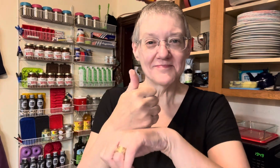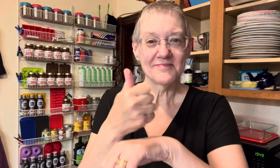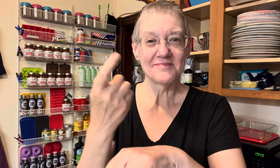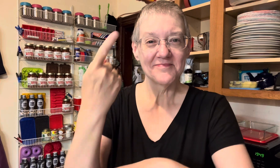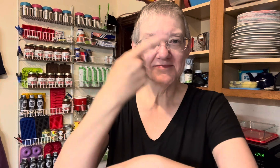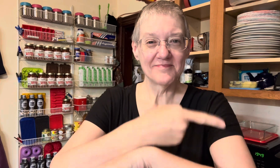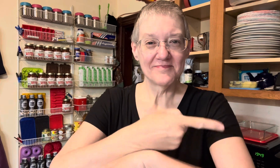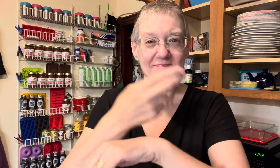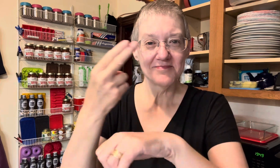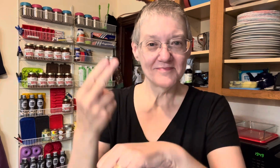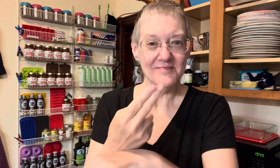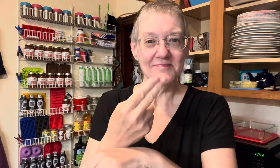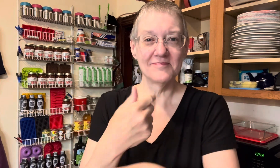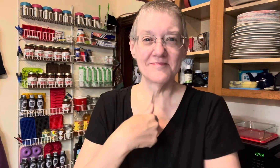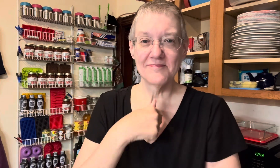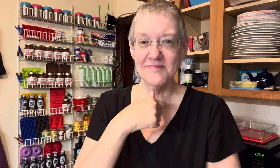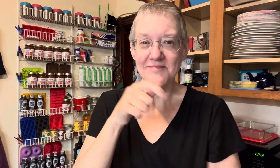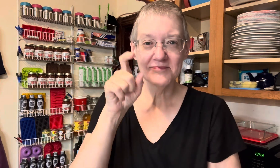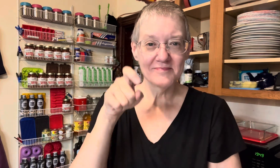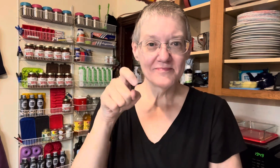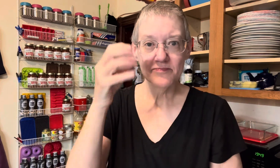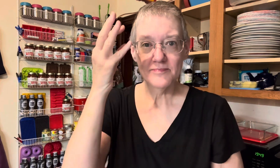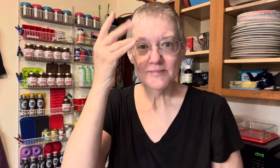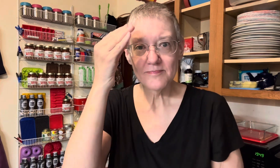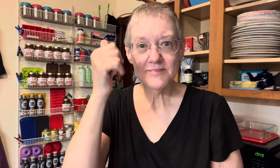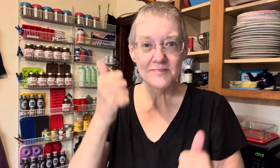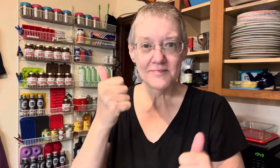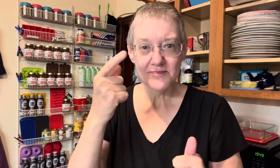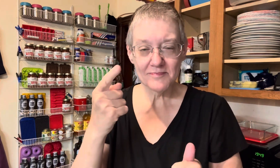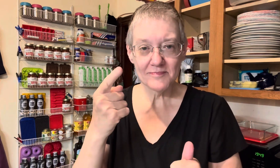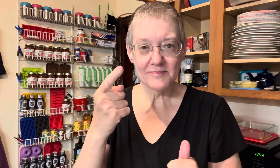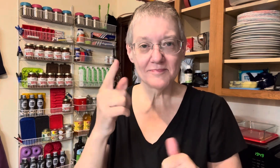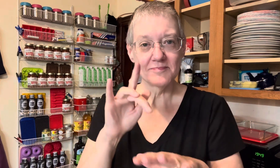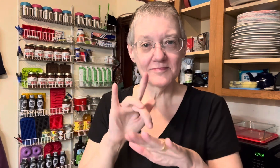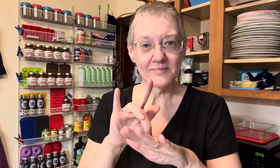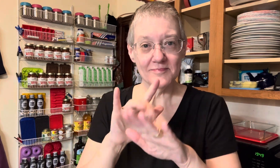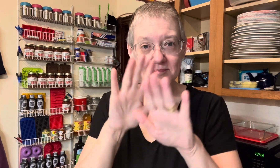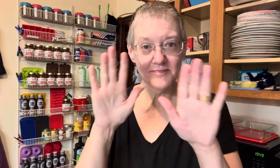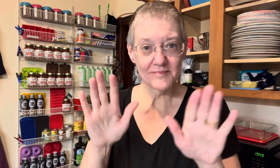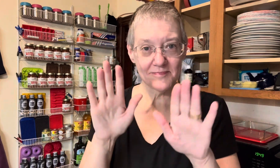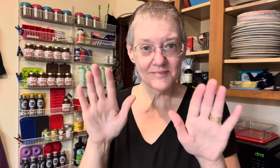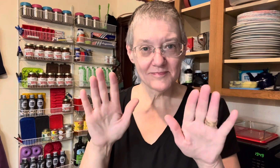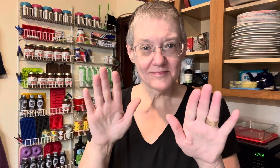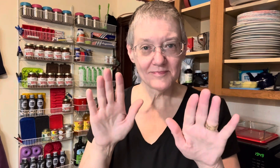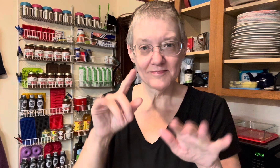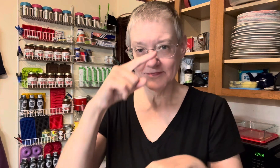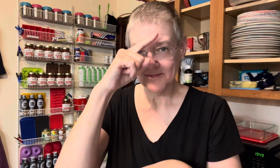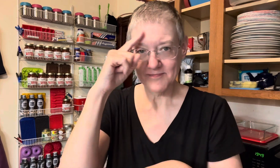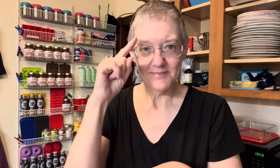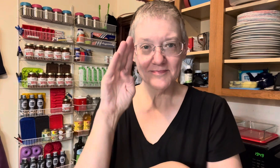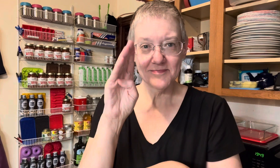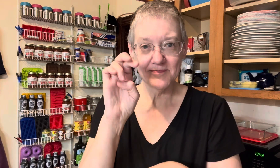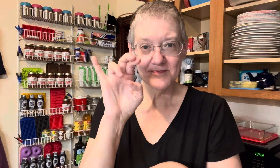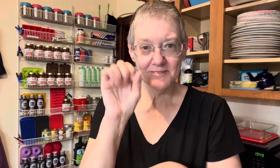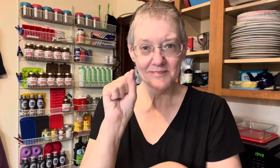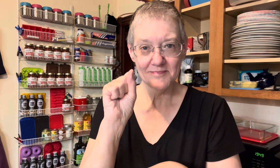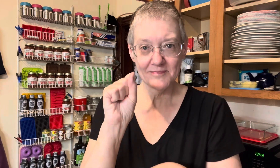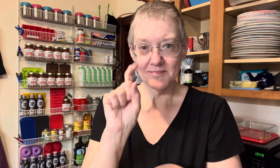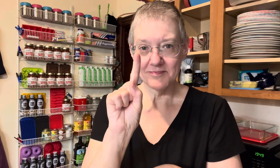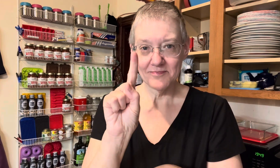For fruit, I like to have a set daily menu. That way I don't have to think about which fruit I want to eat. So Sundays, blackberries,